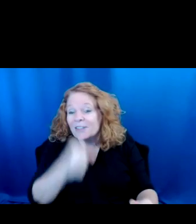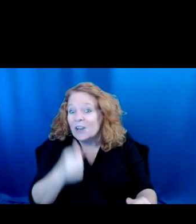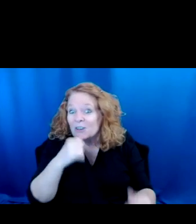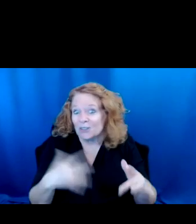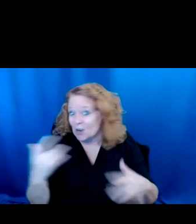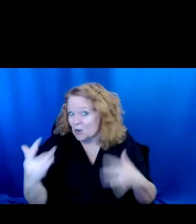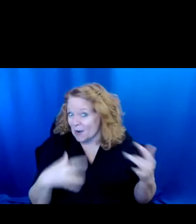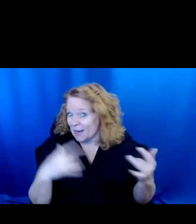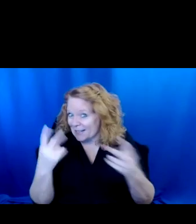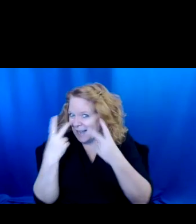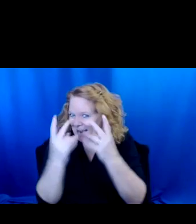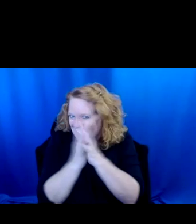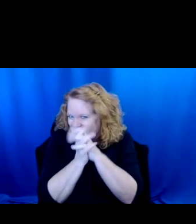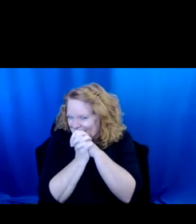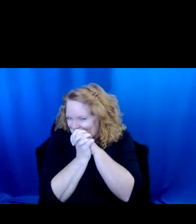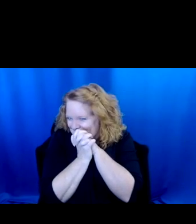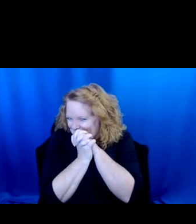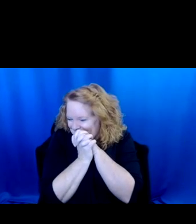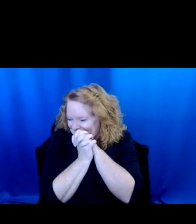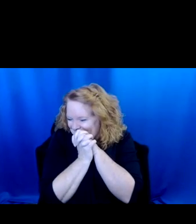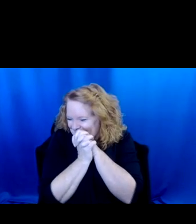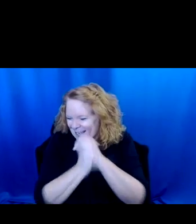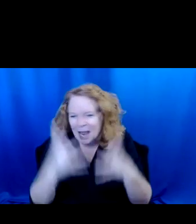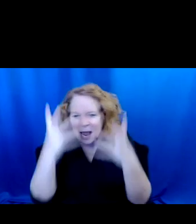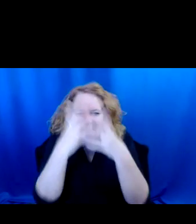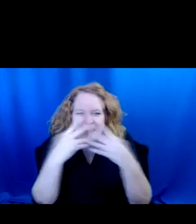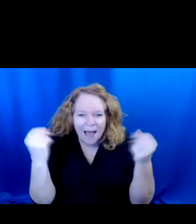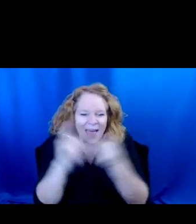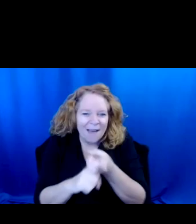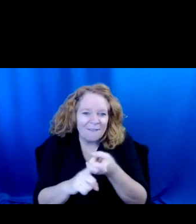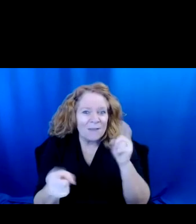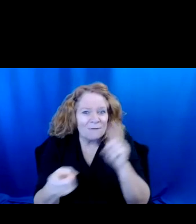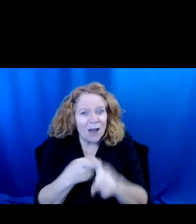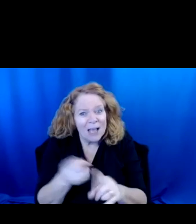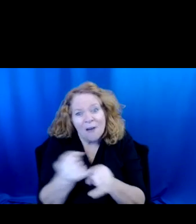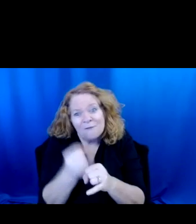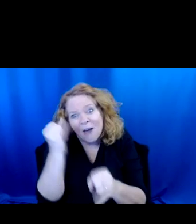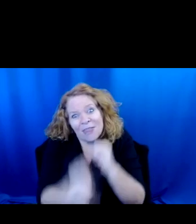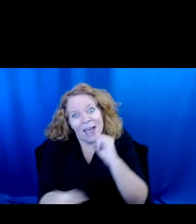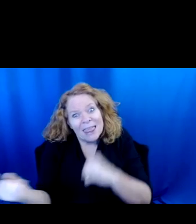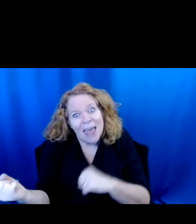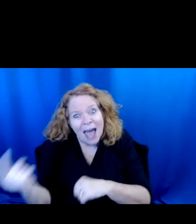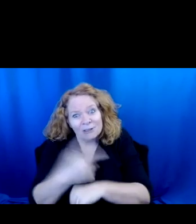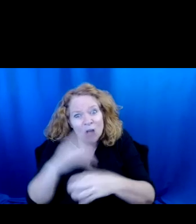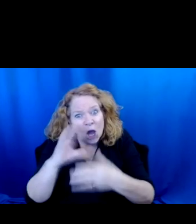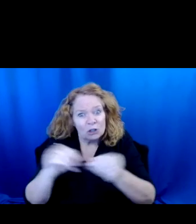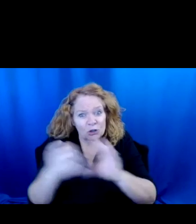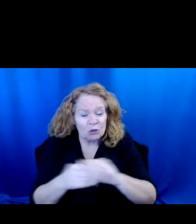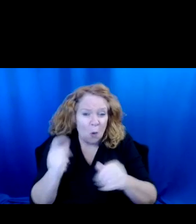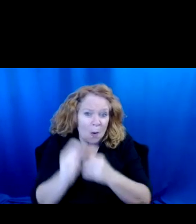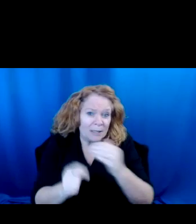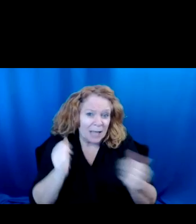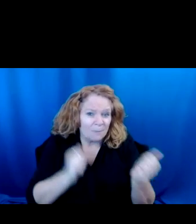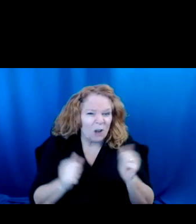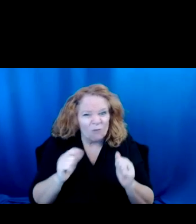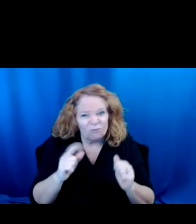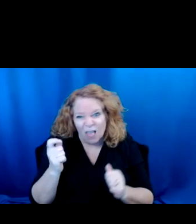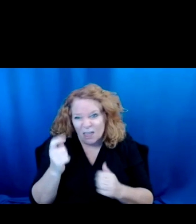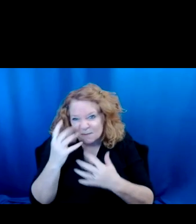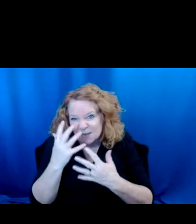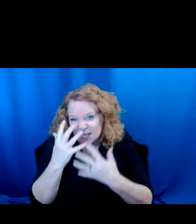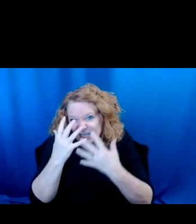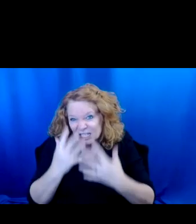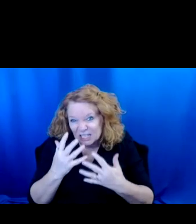To see my lovely friends for the very last Storytime show. We're feeling very sad because we love